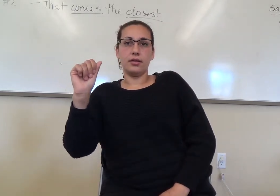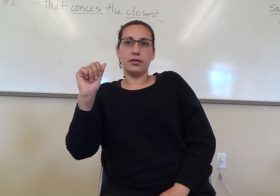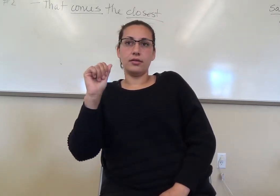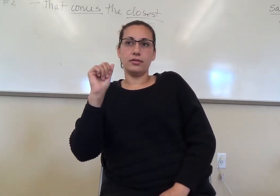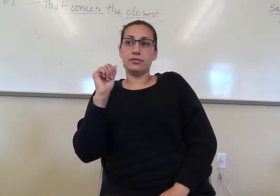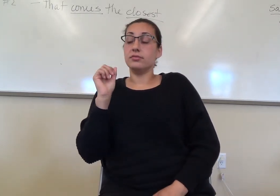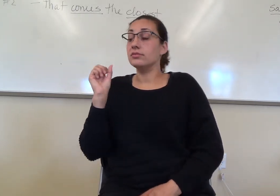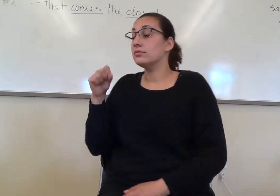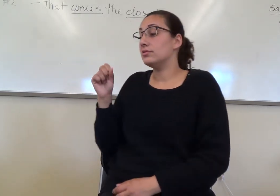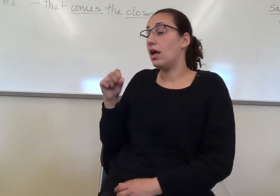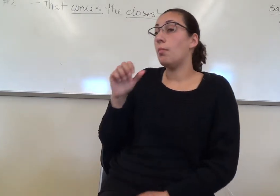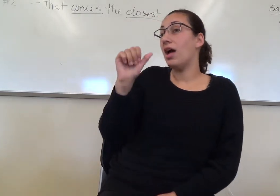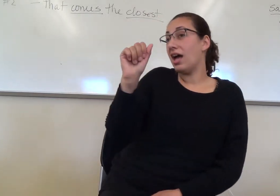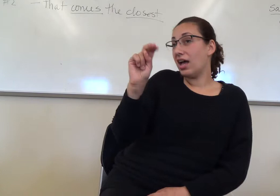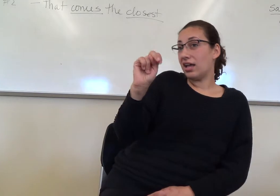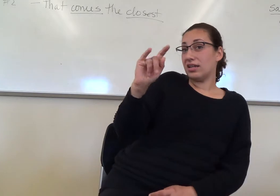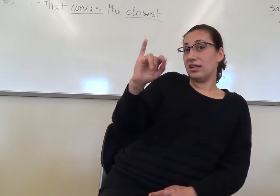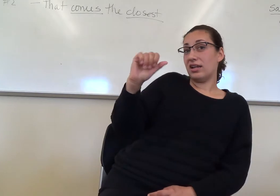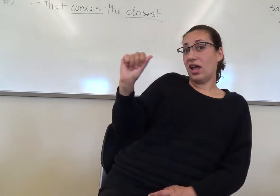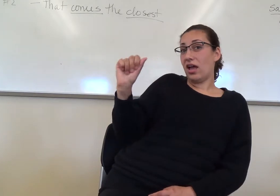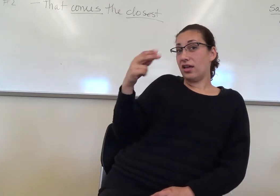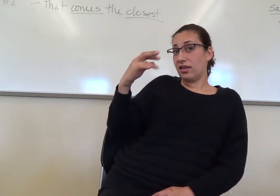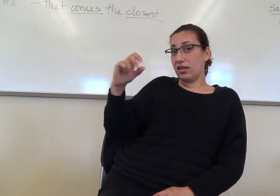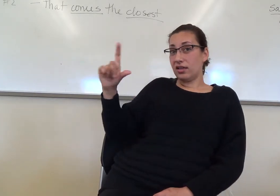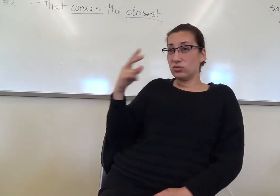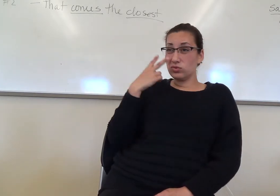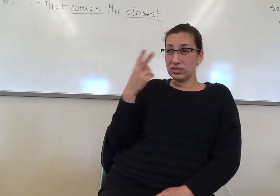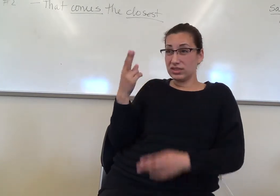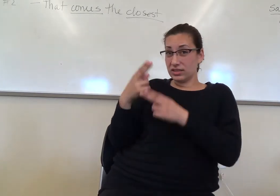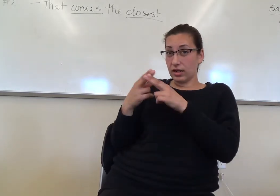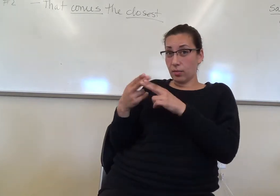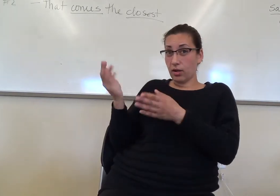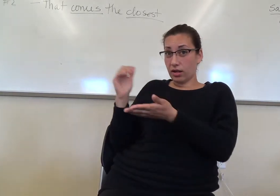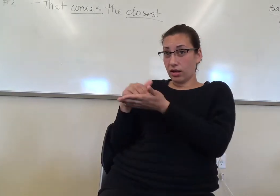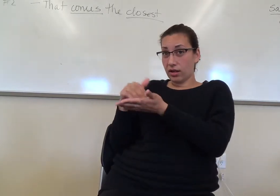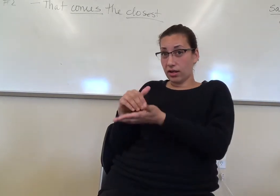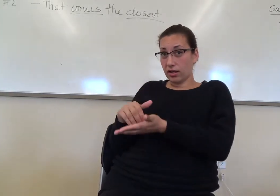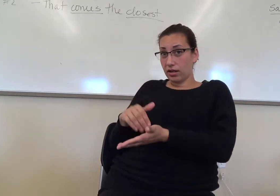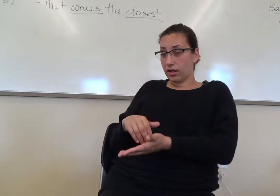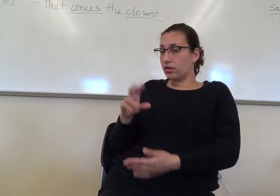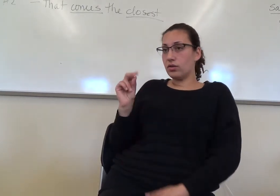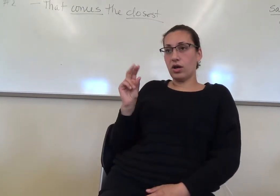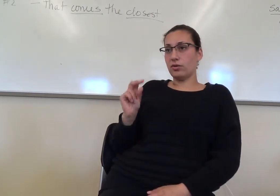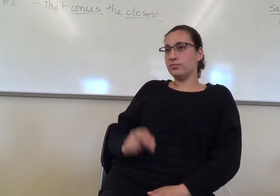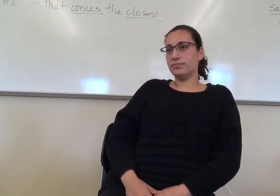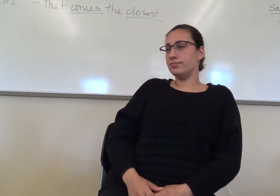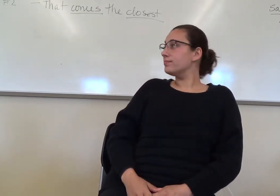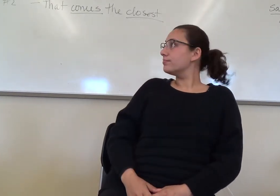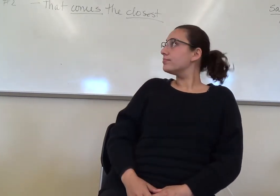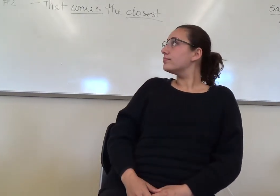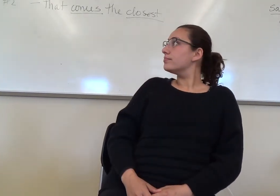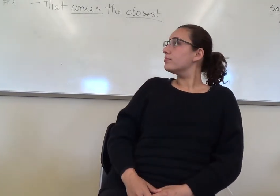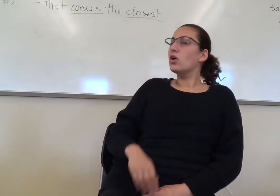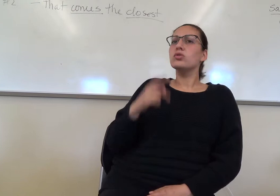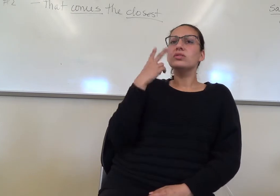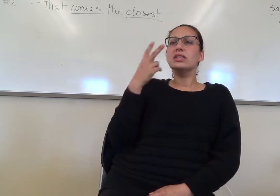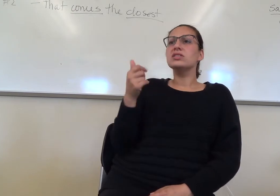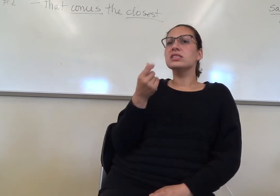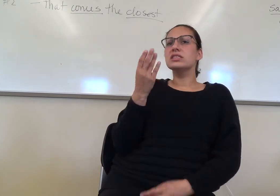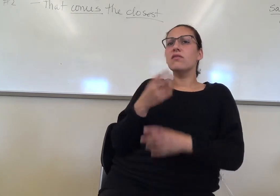but is Anita Hill mentioned here? No. What No. about this? Several years later.